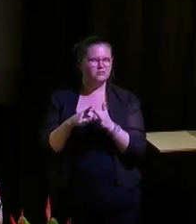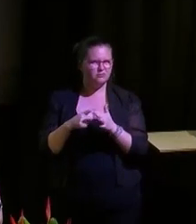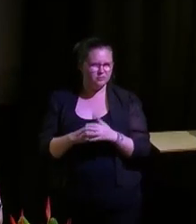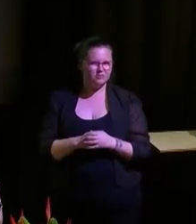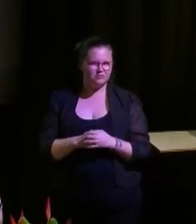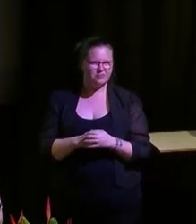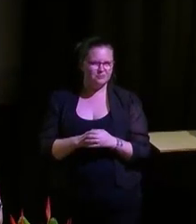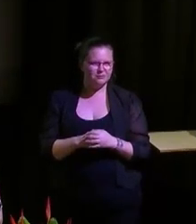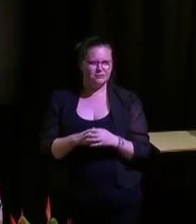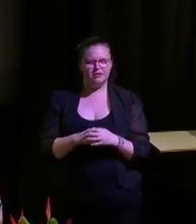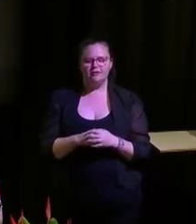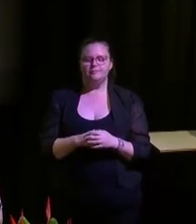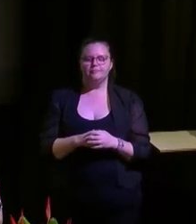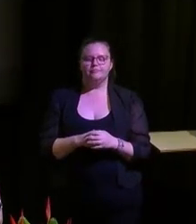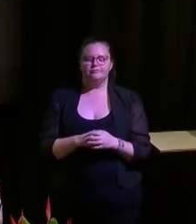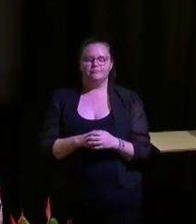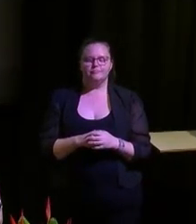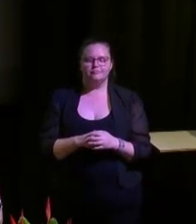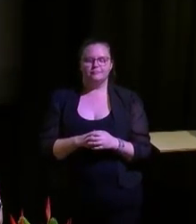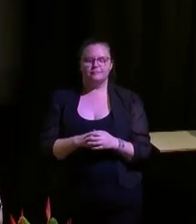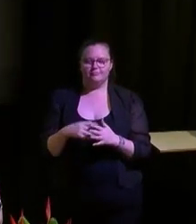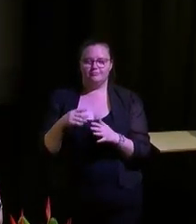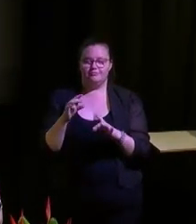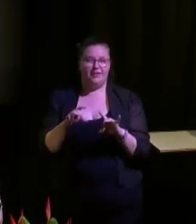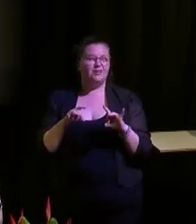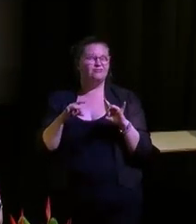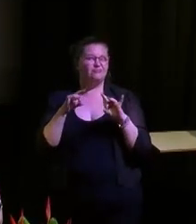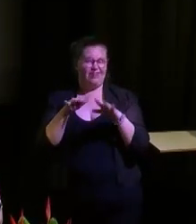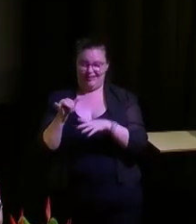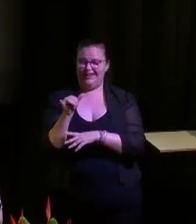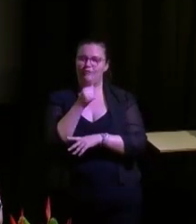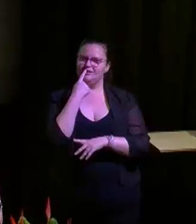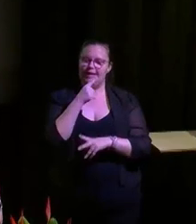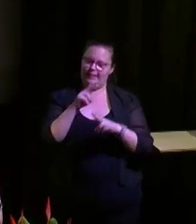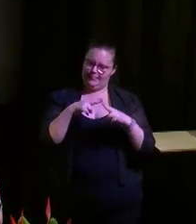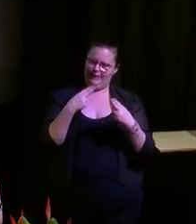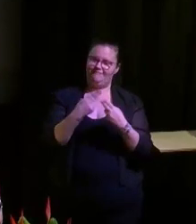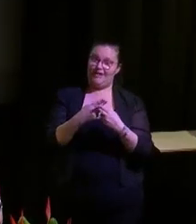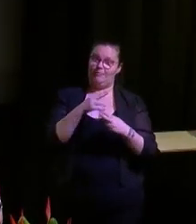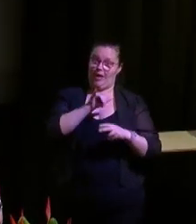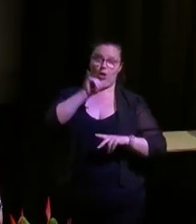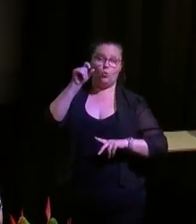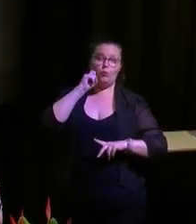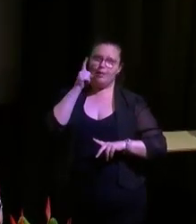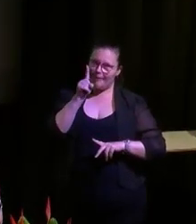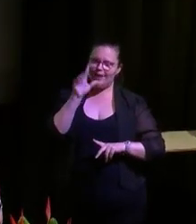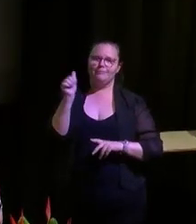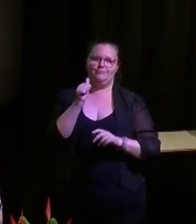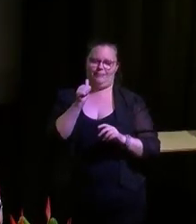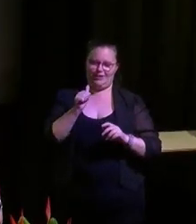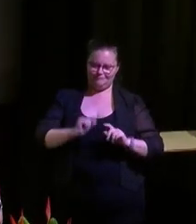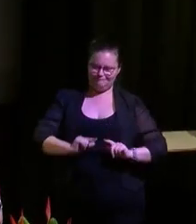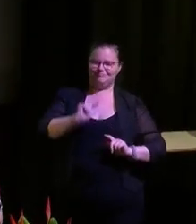the Royal Australian Air Force stepped in and said, we'll fly the family, but they all have to come to Townsville from